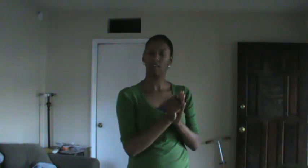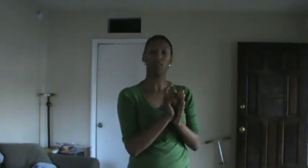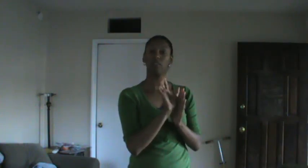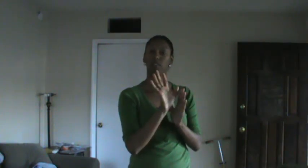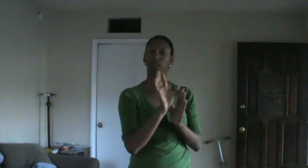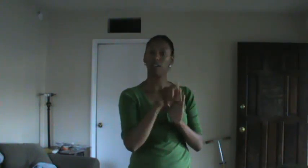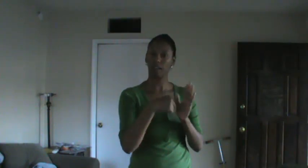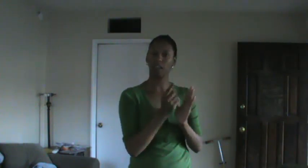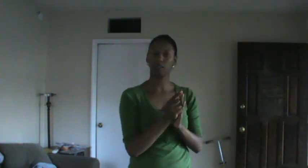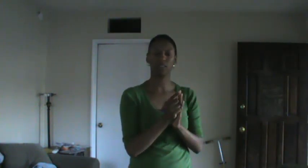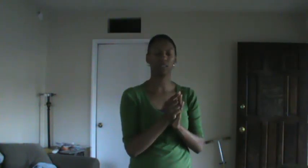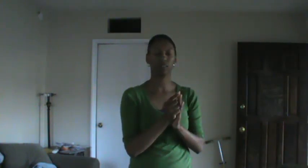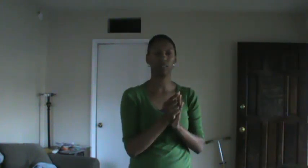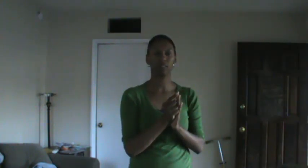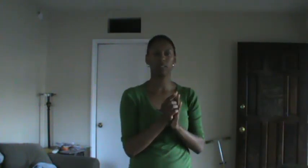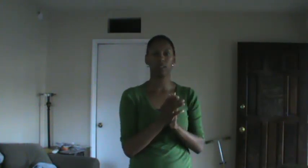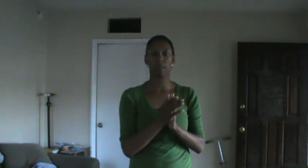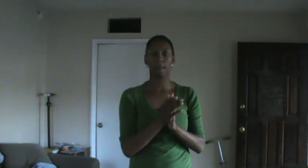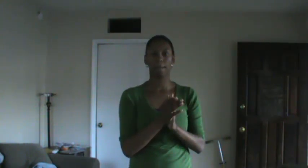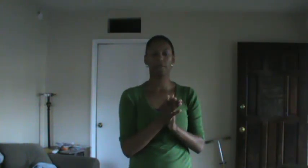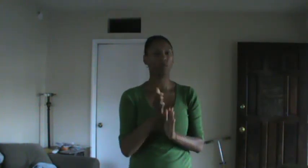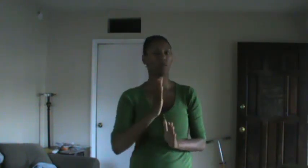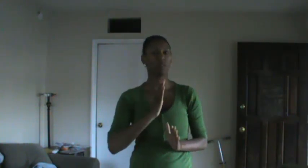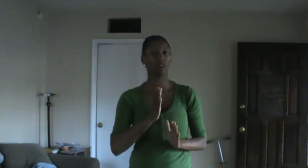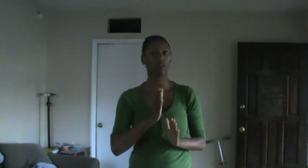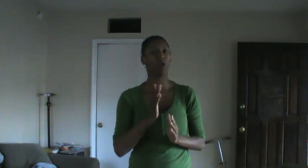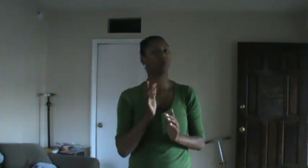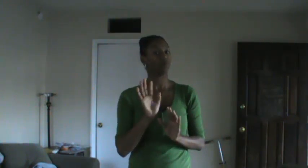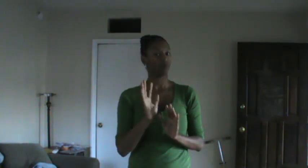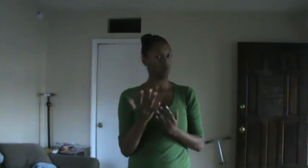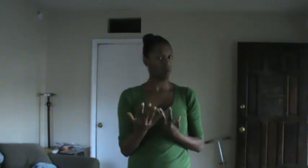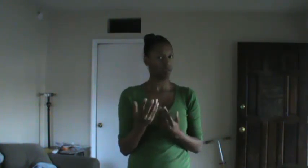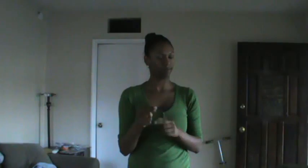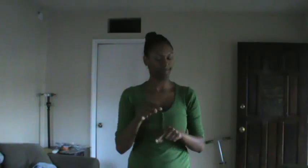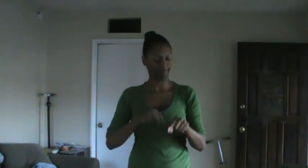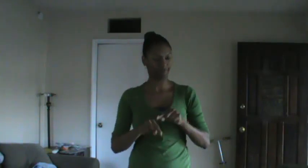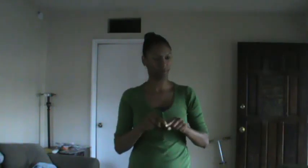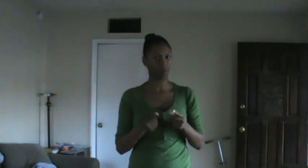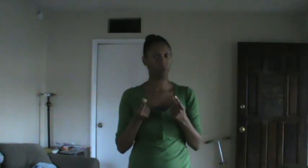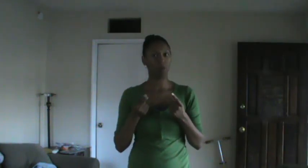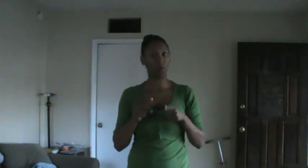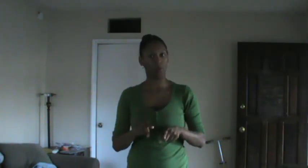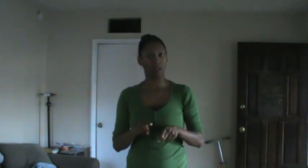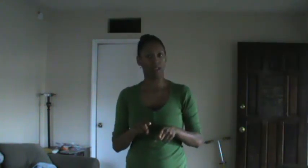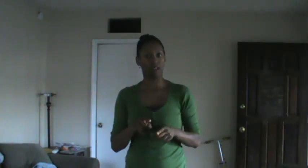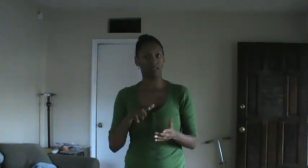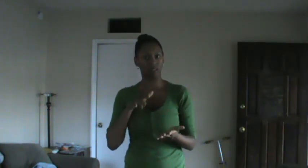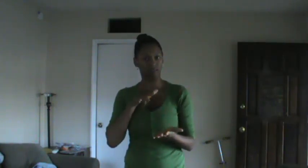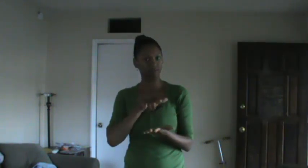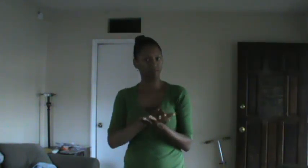And I should go back and add that when we were on the tarmac in North Carolina, the flight attendants were